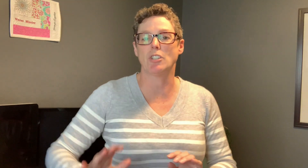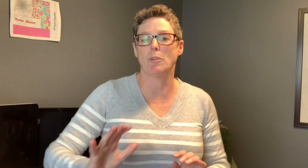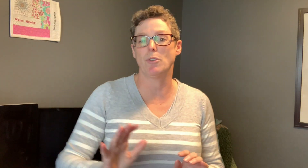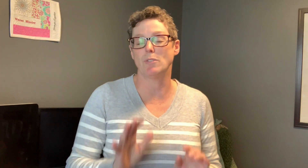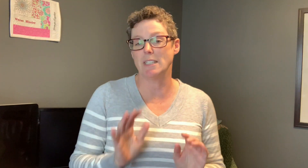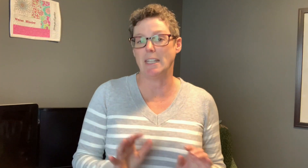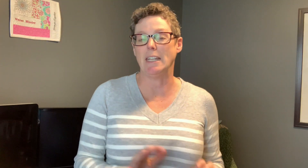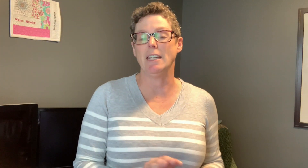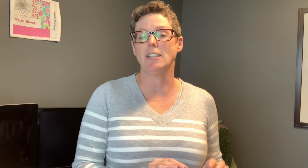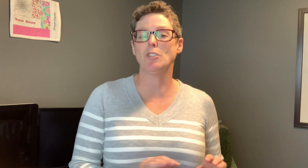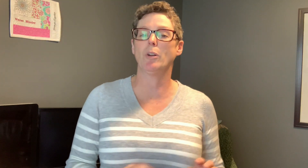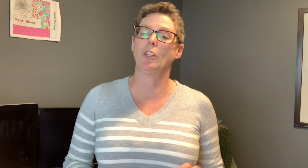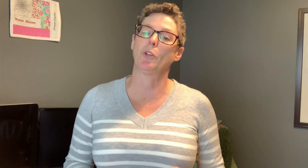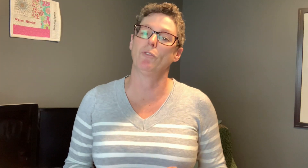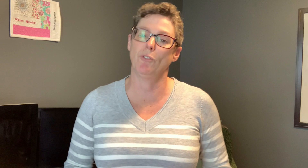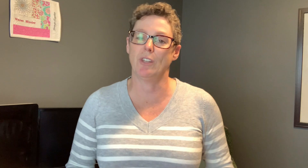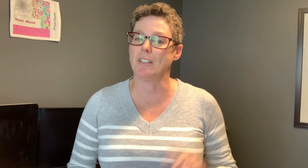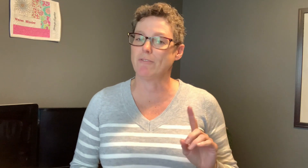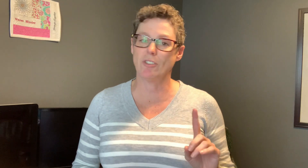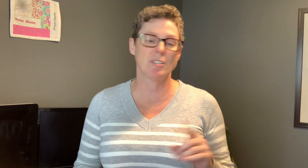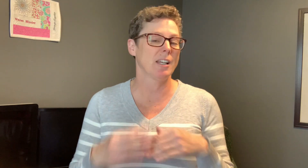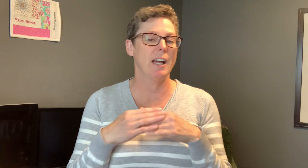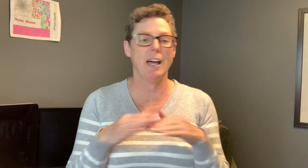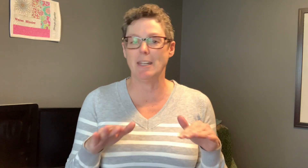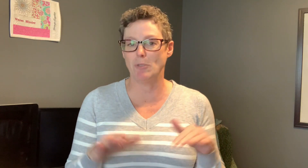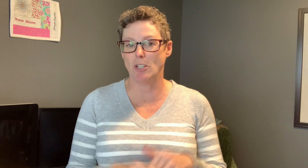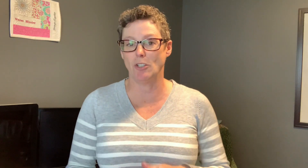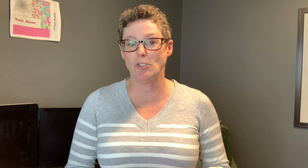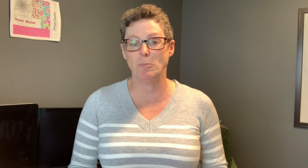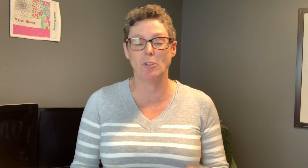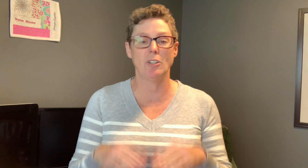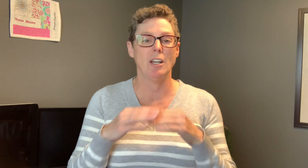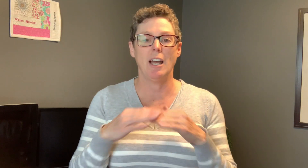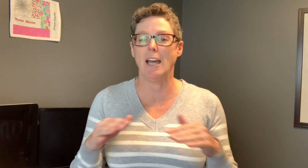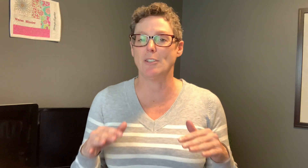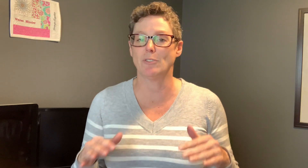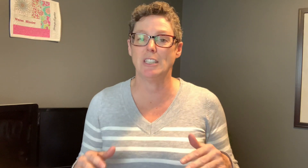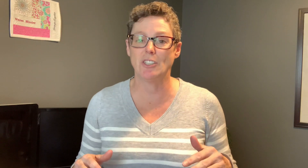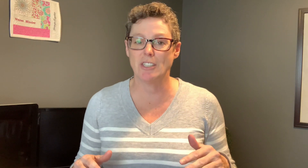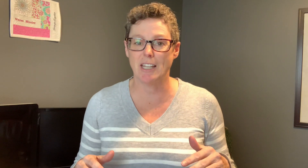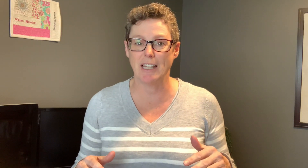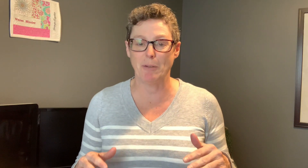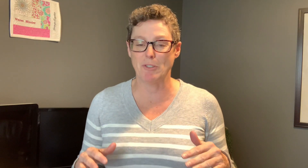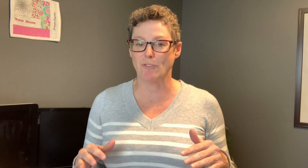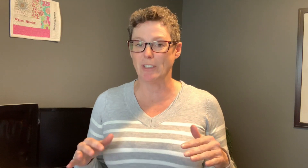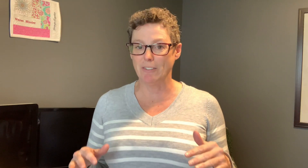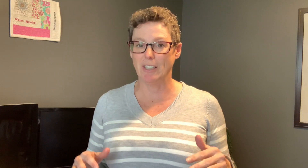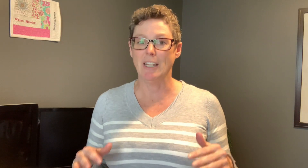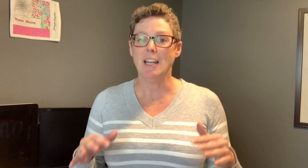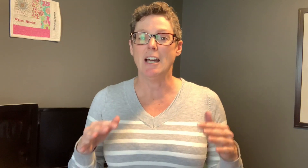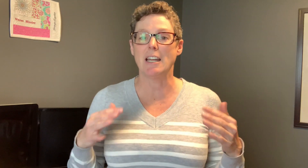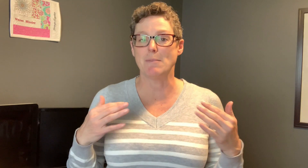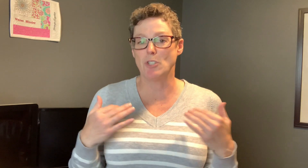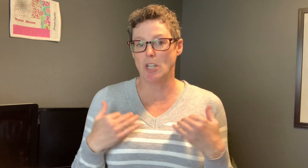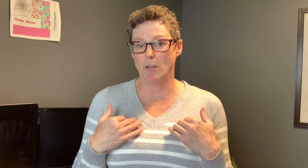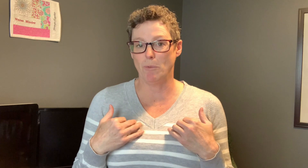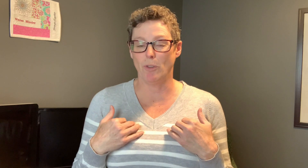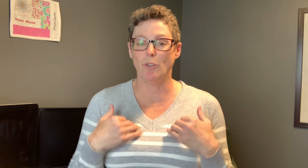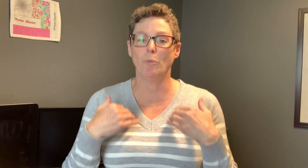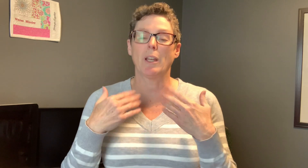with you today, I do want you to know a few things. First, I am not an interpreter. I don't teach sign language for a living. I am sharing with you what I